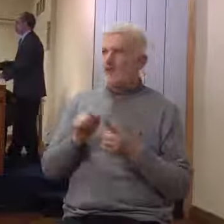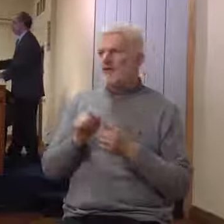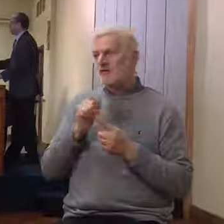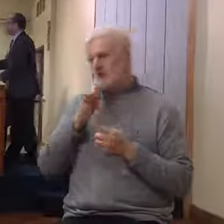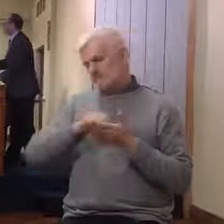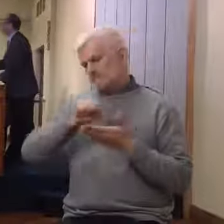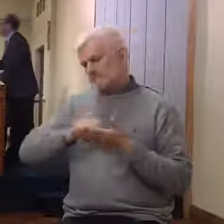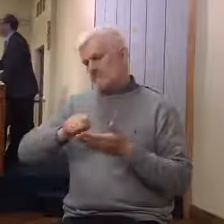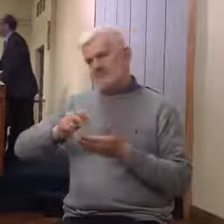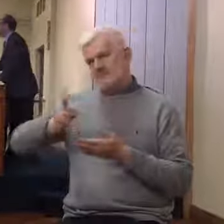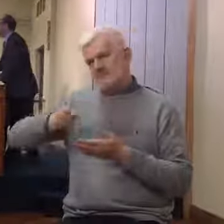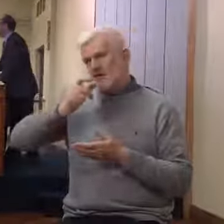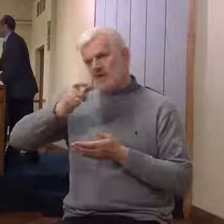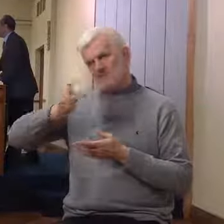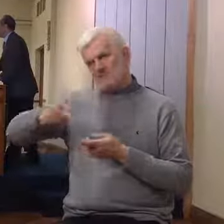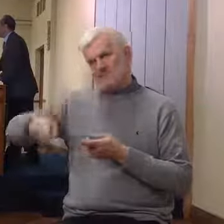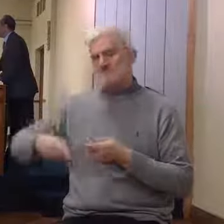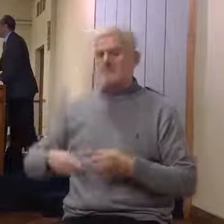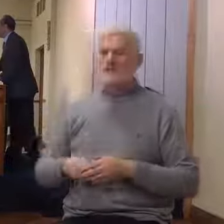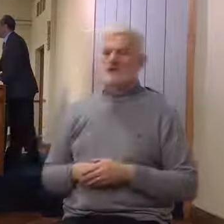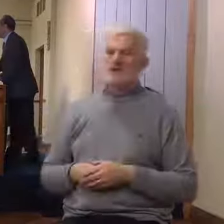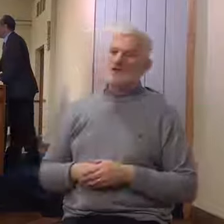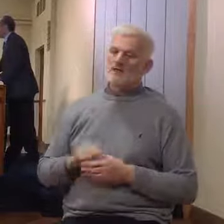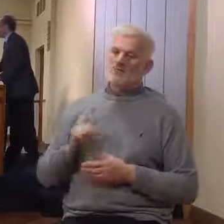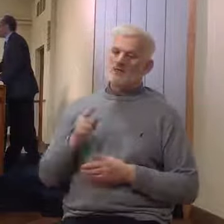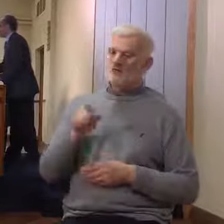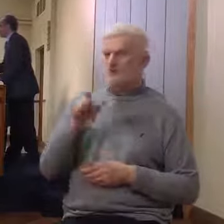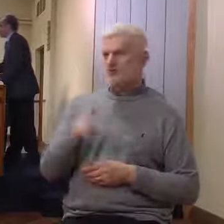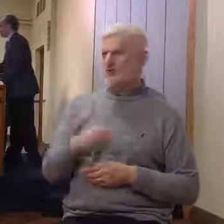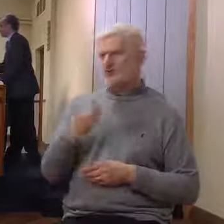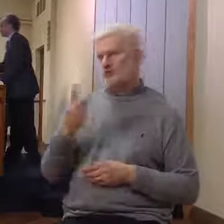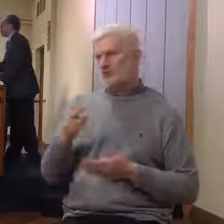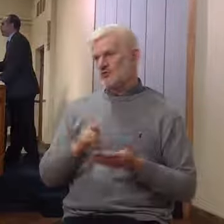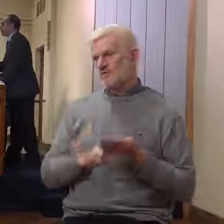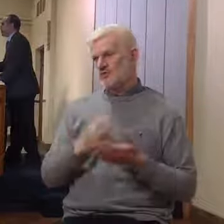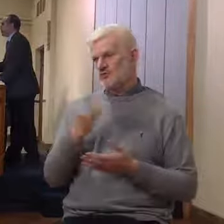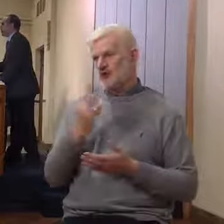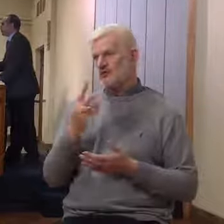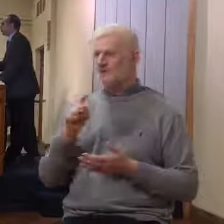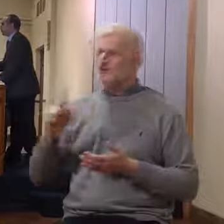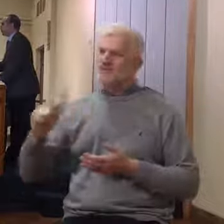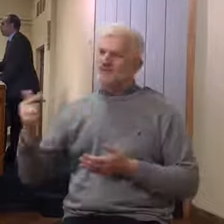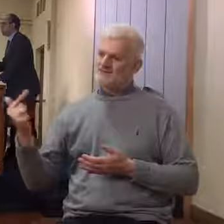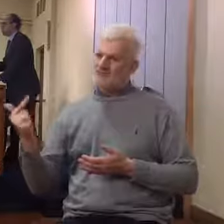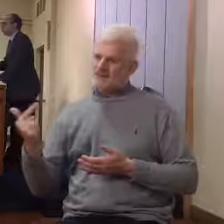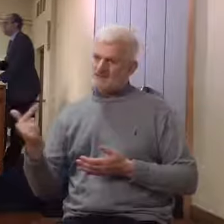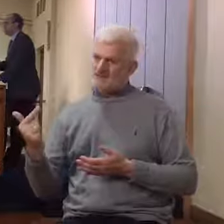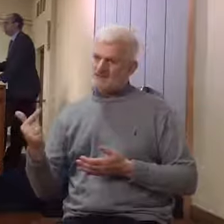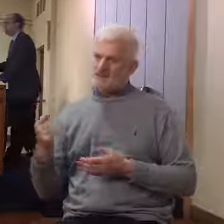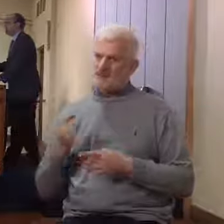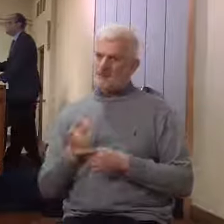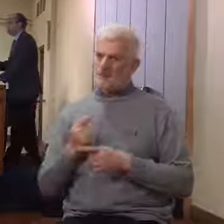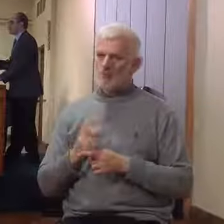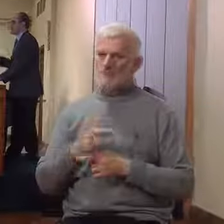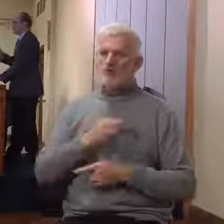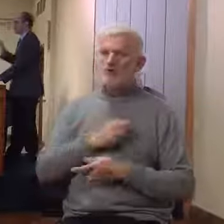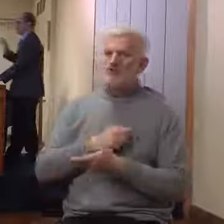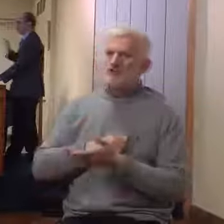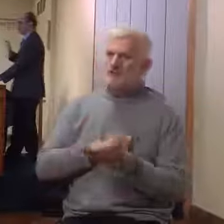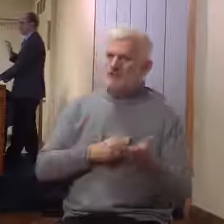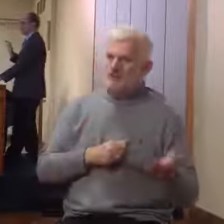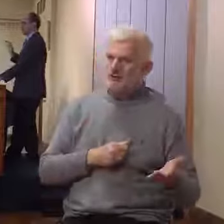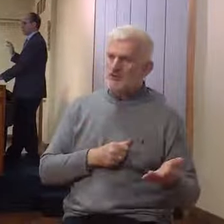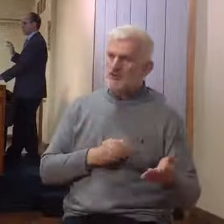And the first one is chapter 2, verse 13 to 17. He speaks about the submission of believers